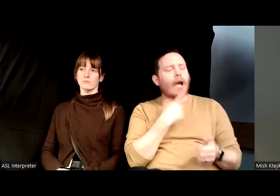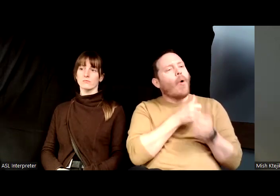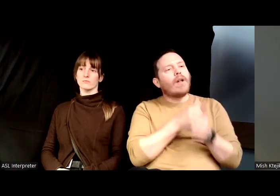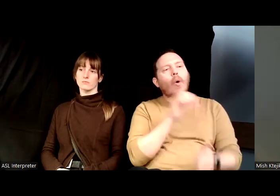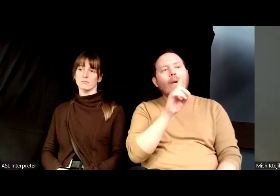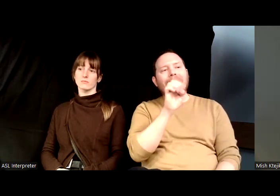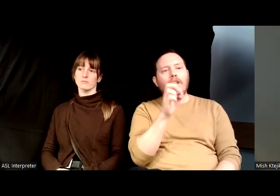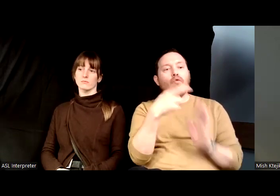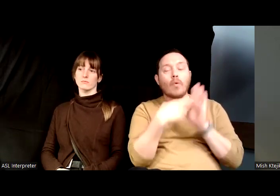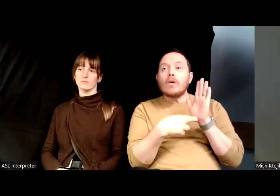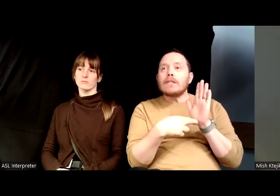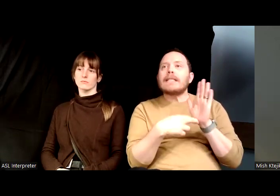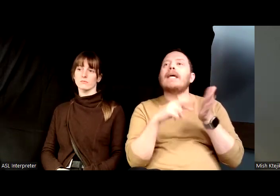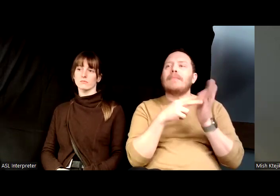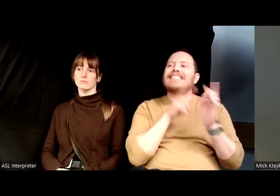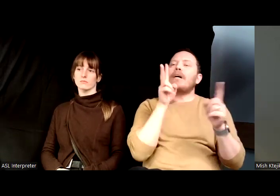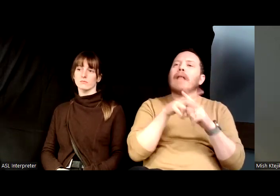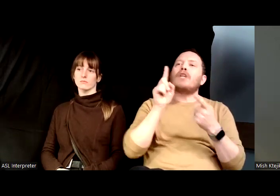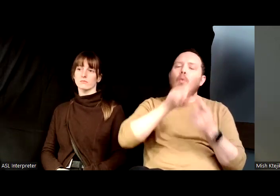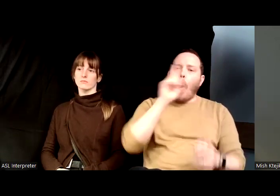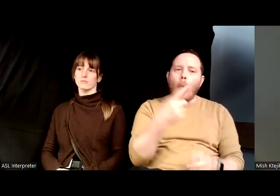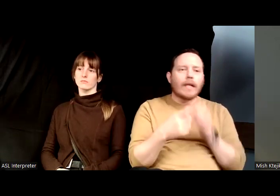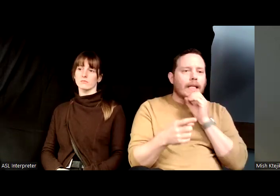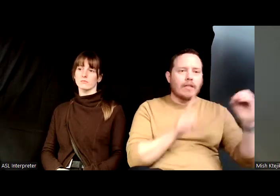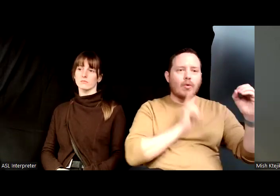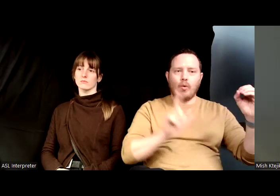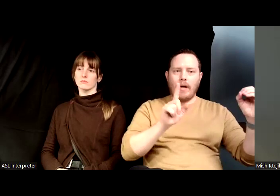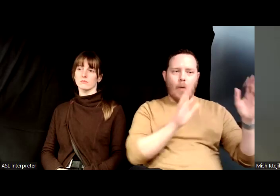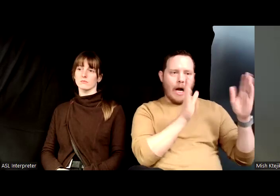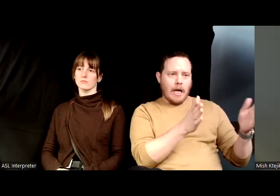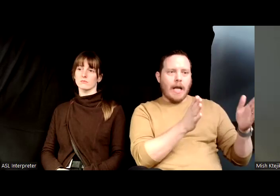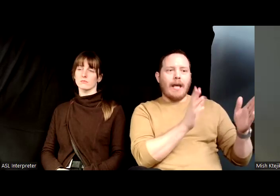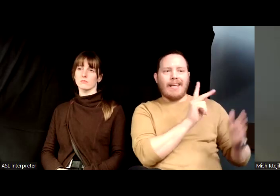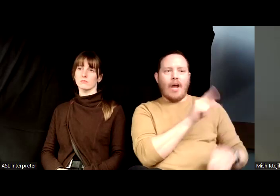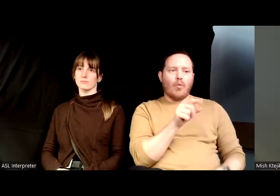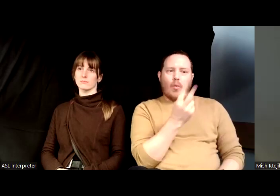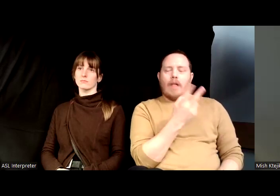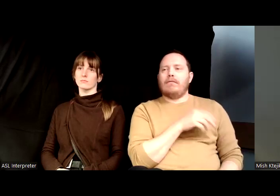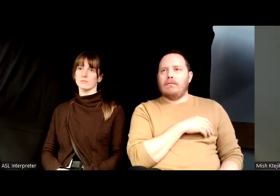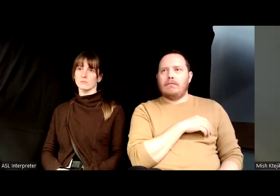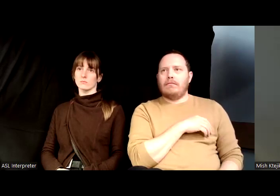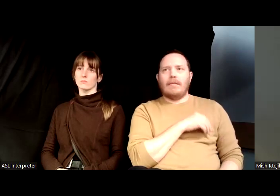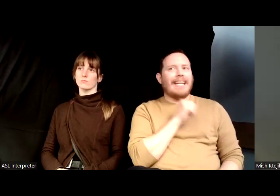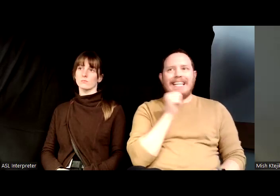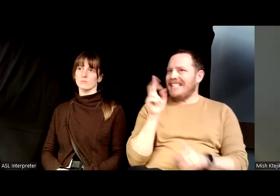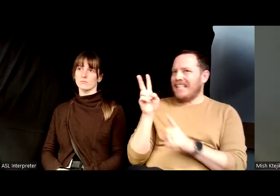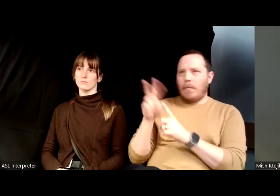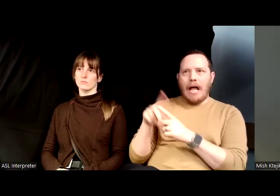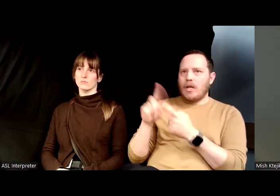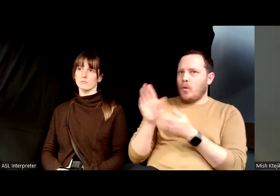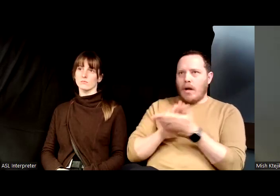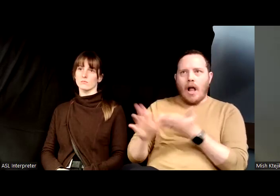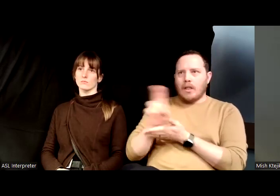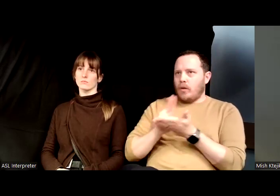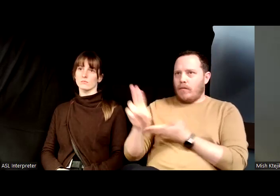right now we say we follow ODE rules. So does that only applies to 0 to 21, not 0 to